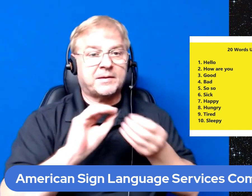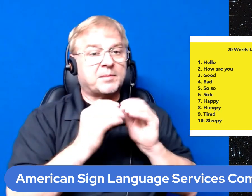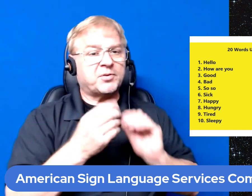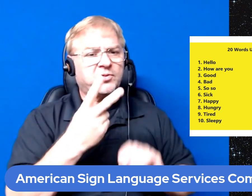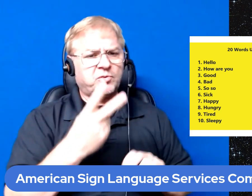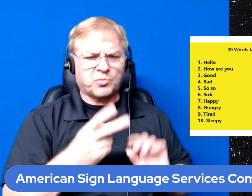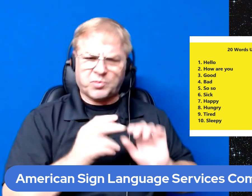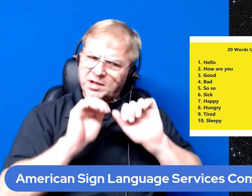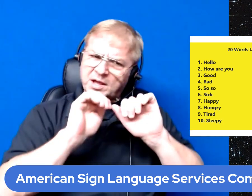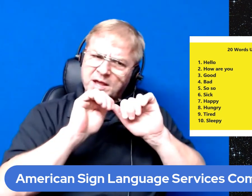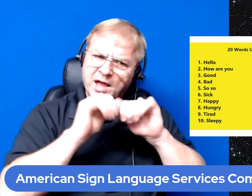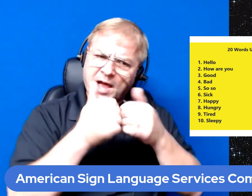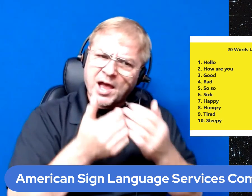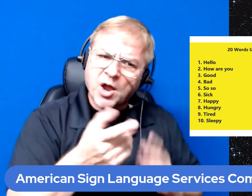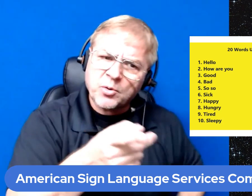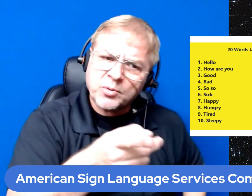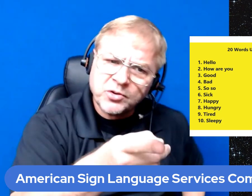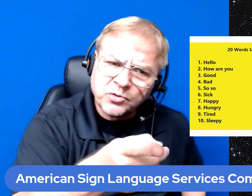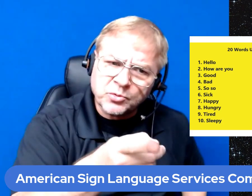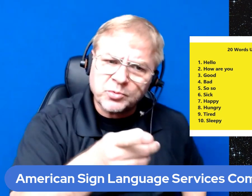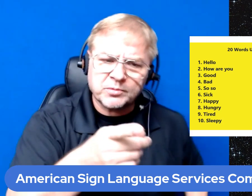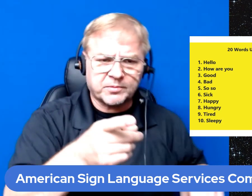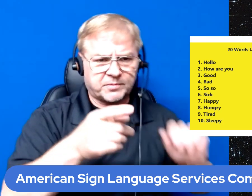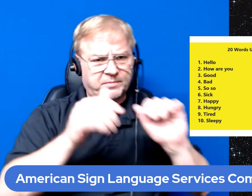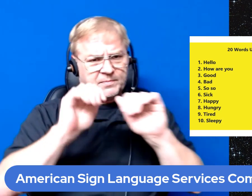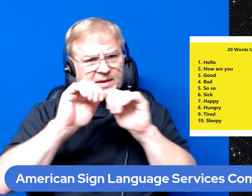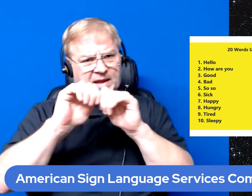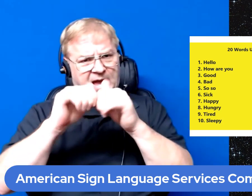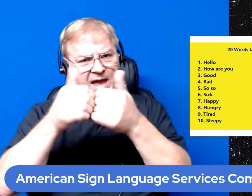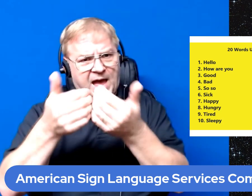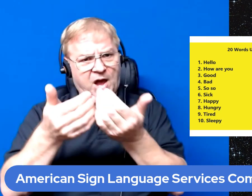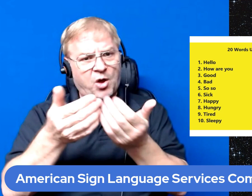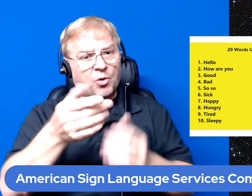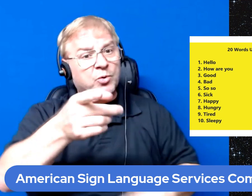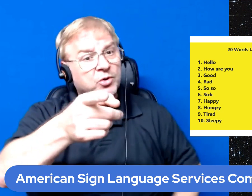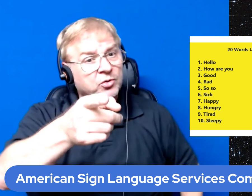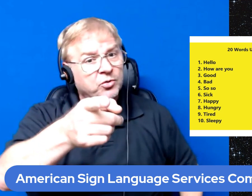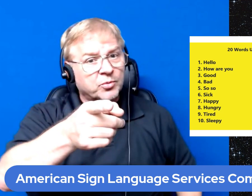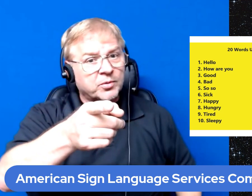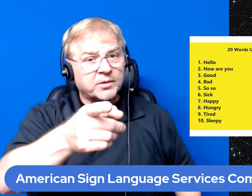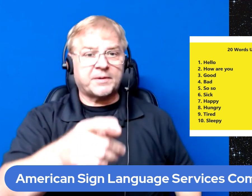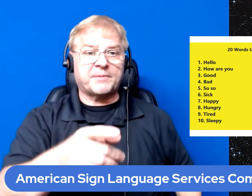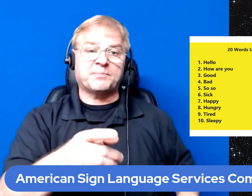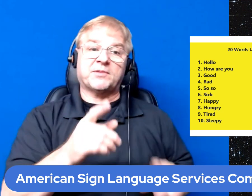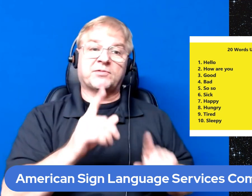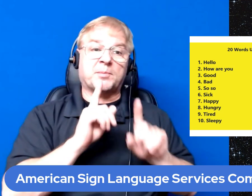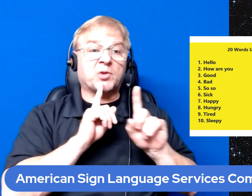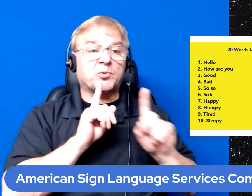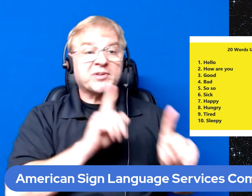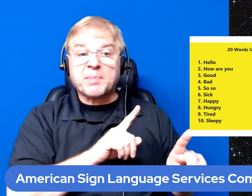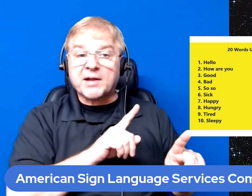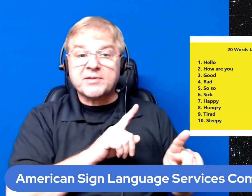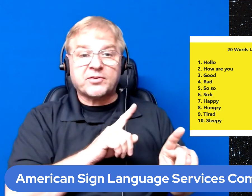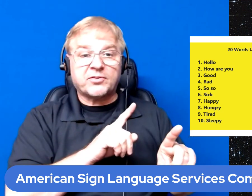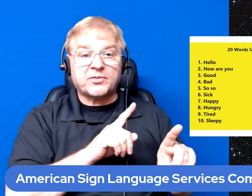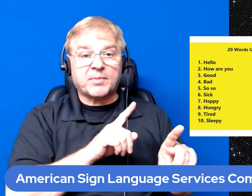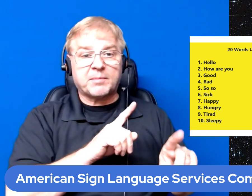Number two, how are you? How are you? Some of the responses might